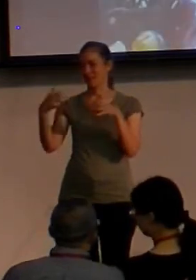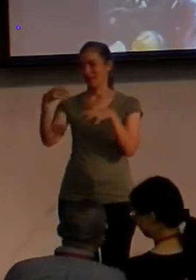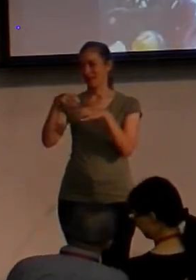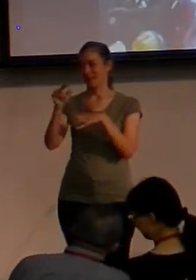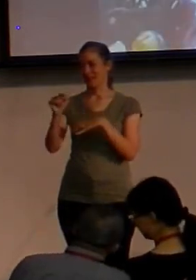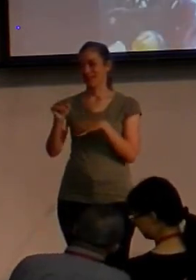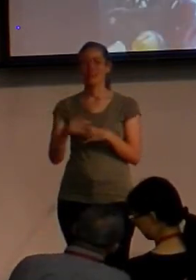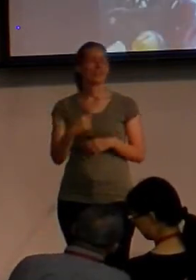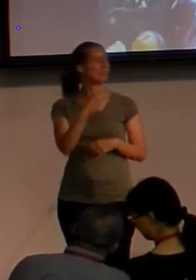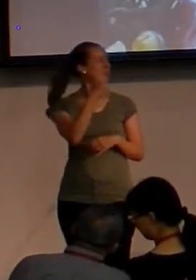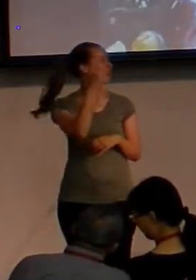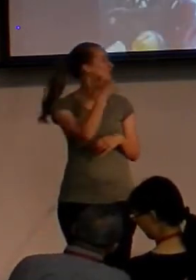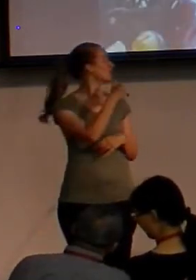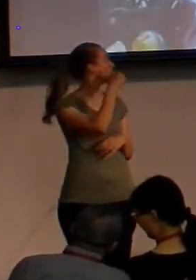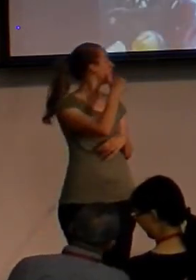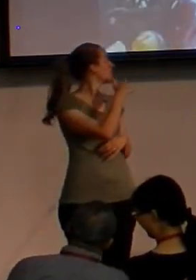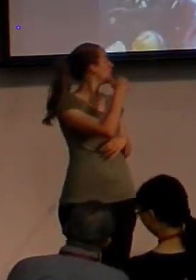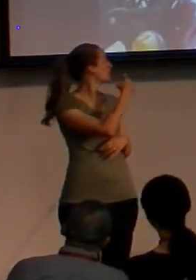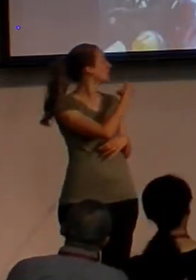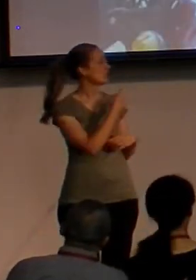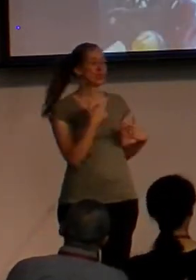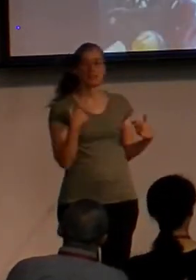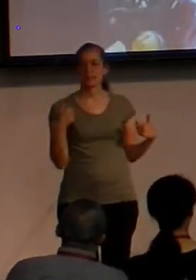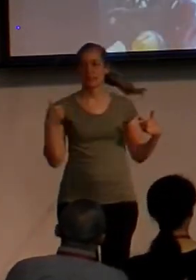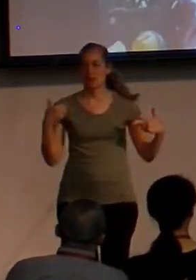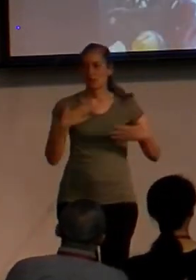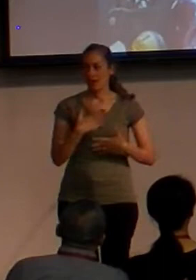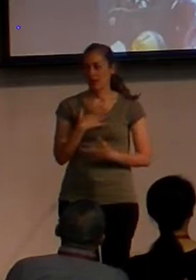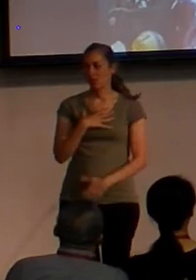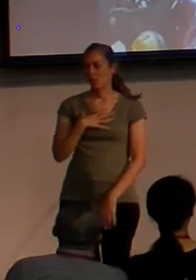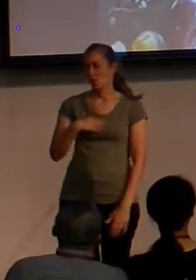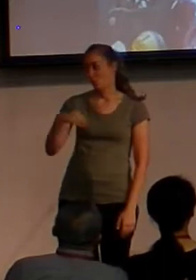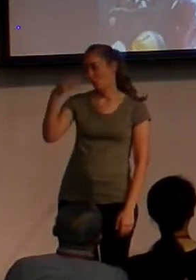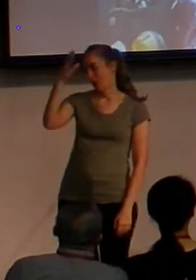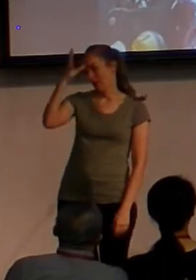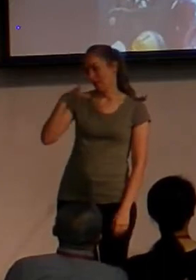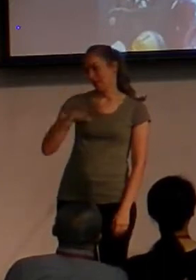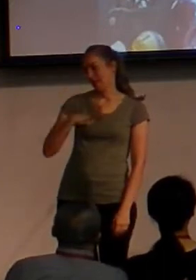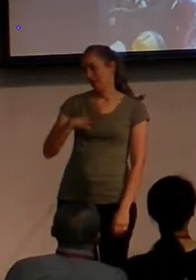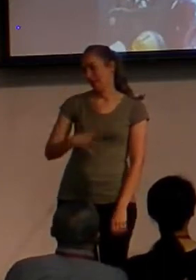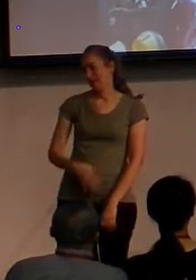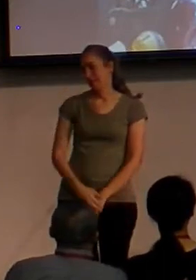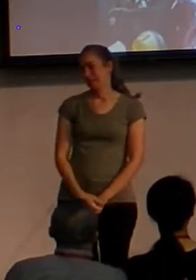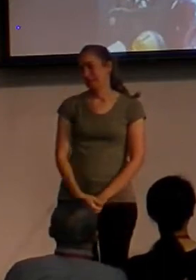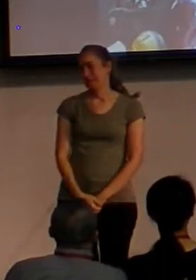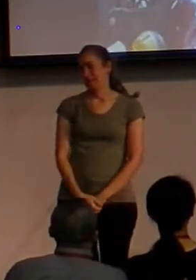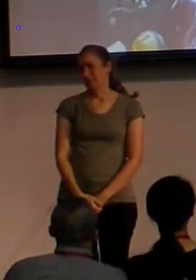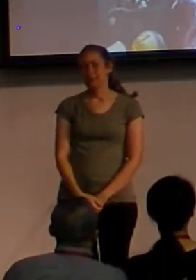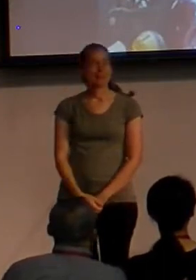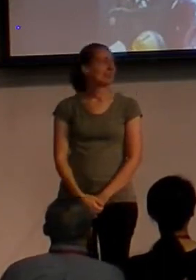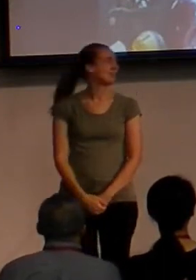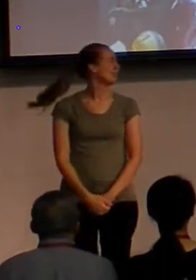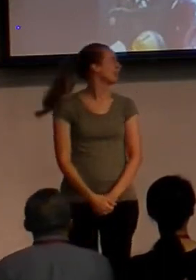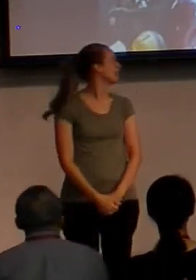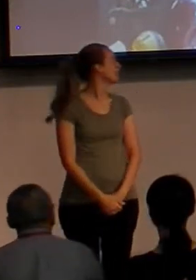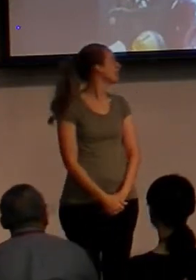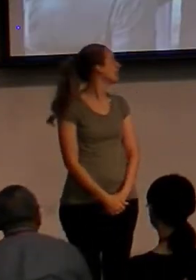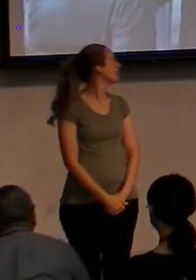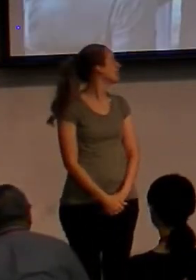This little girl was absolutely terrified at the white man, and she